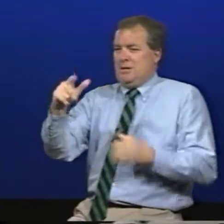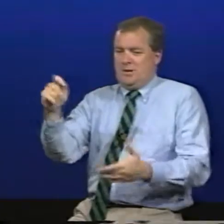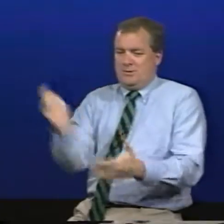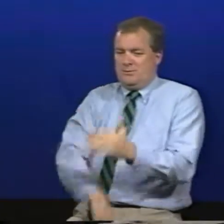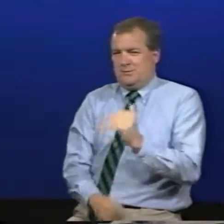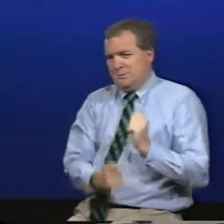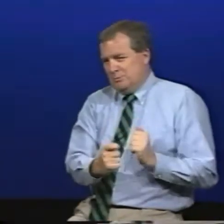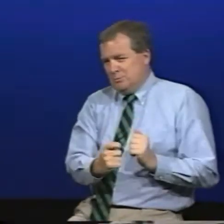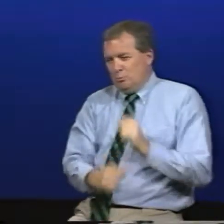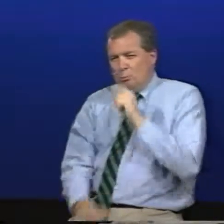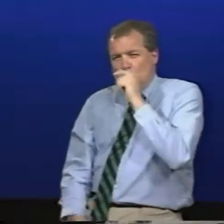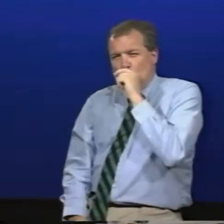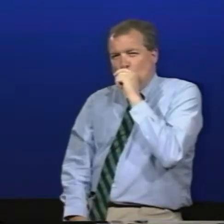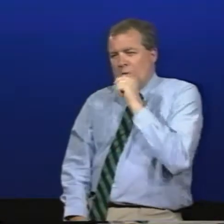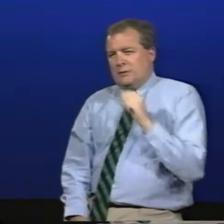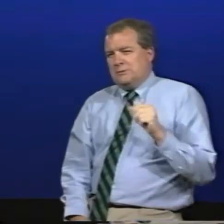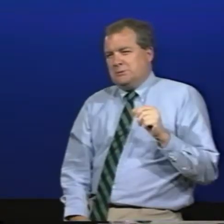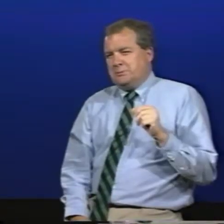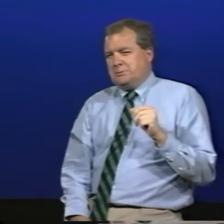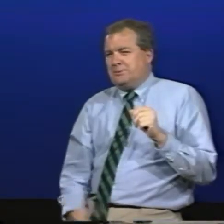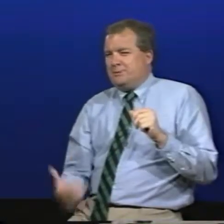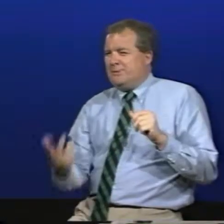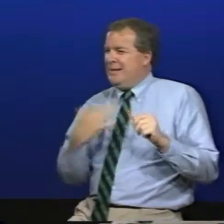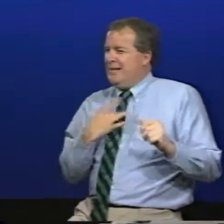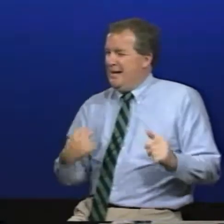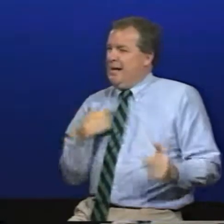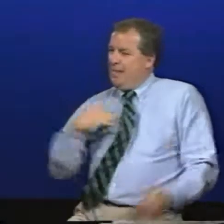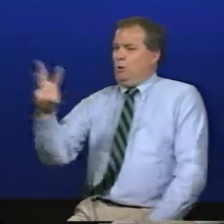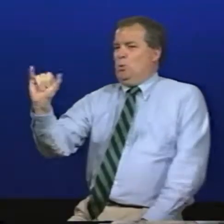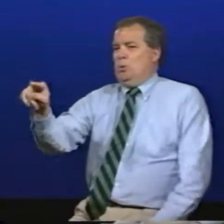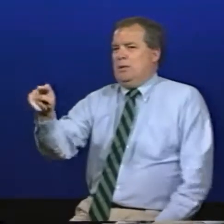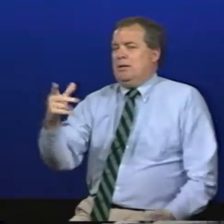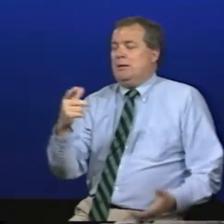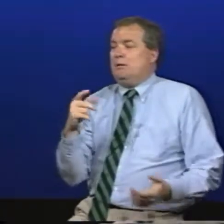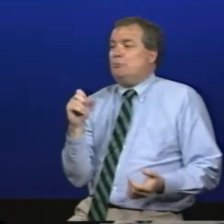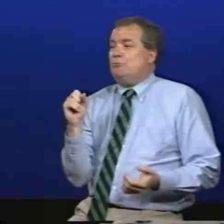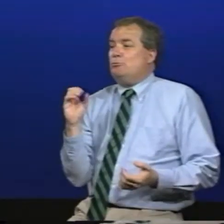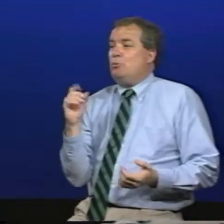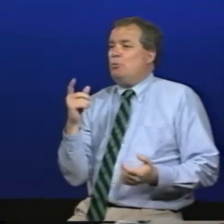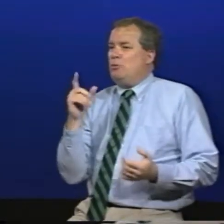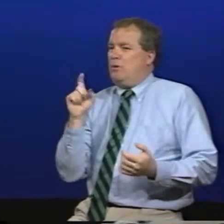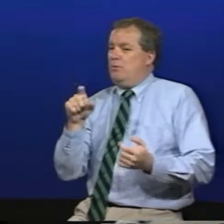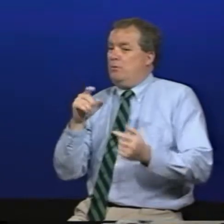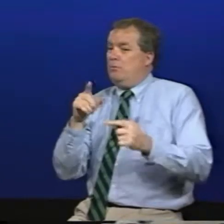who gets to walk out on the court with his victory cigar so I like to win